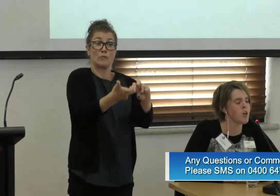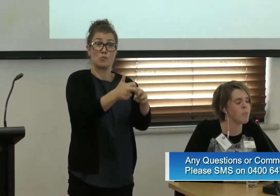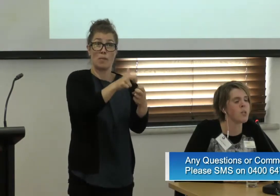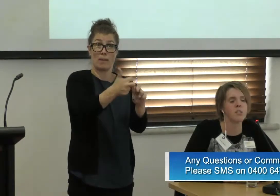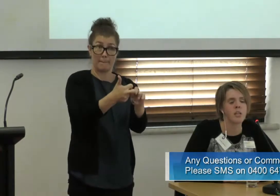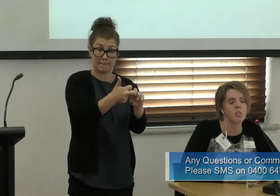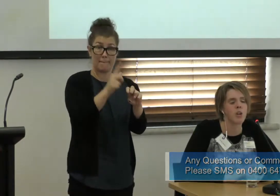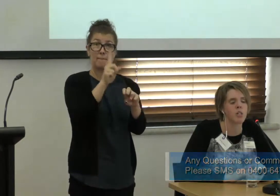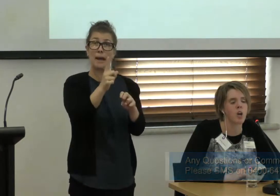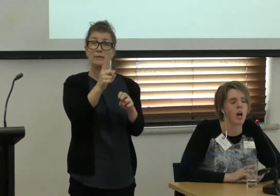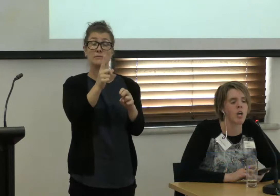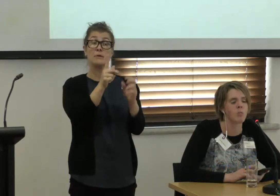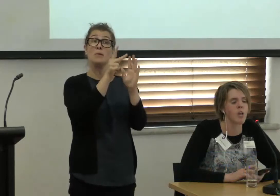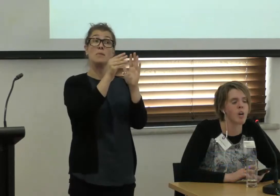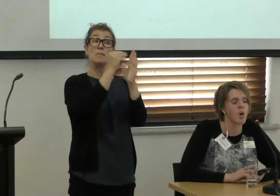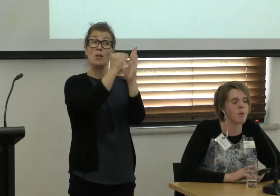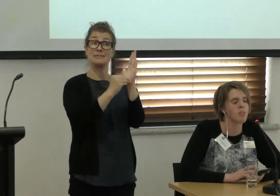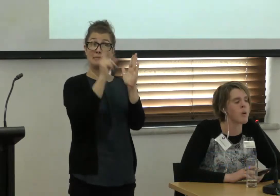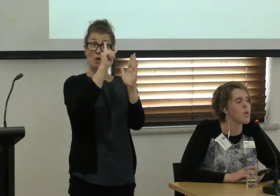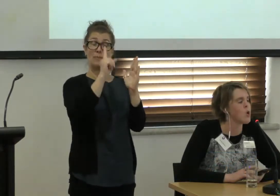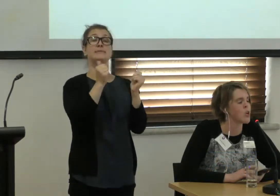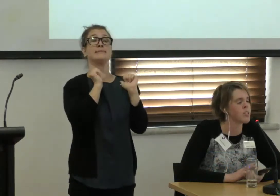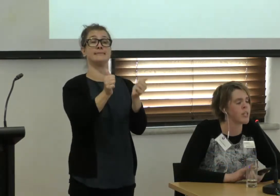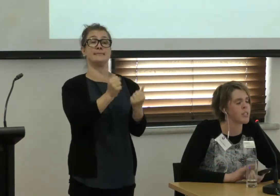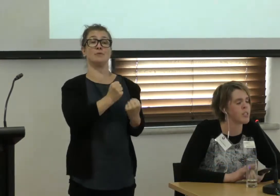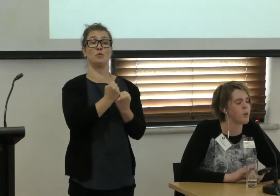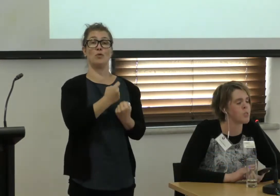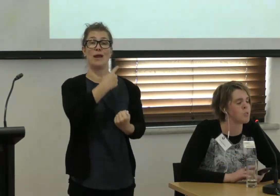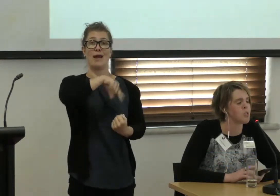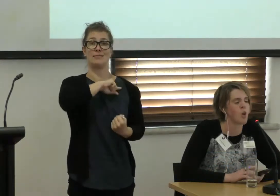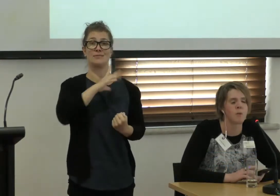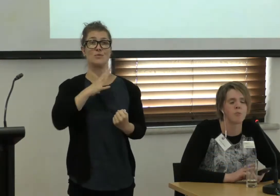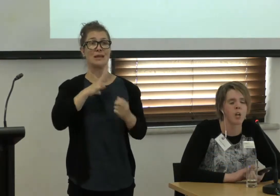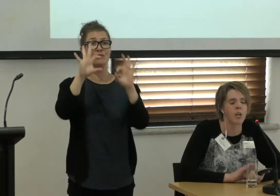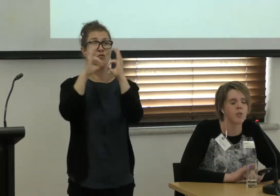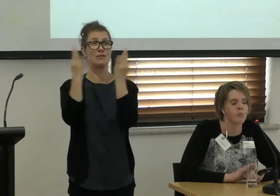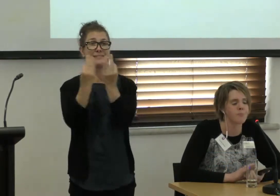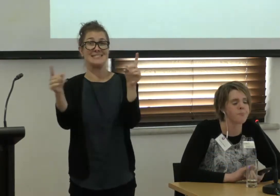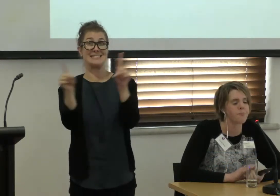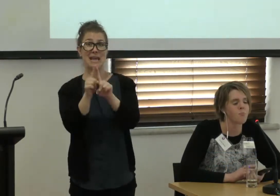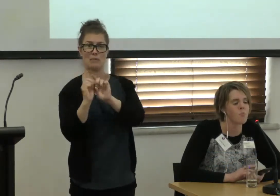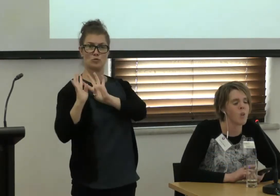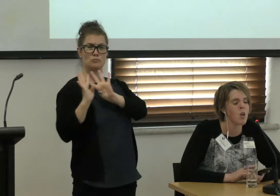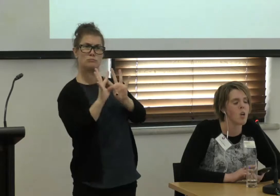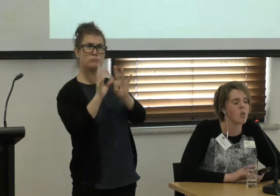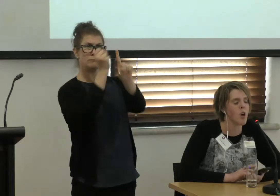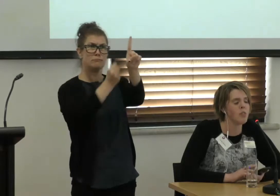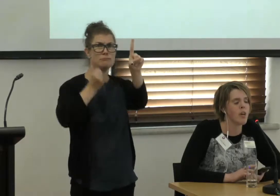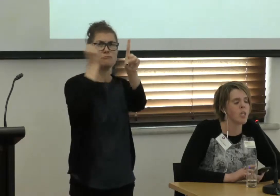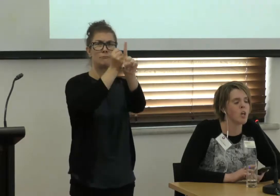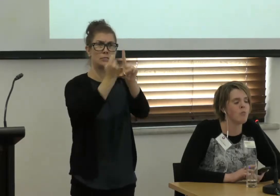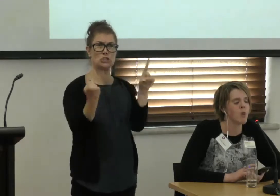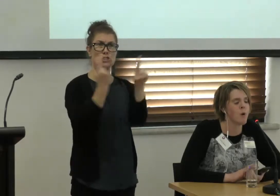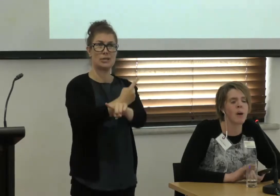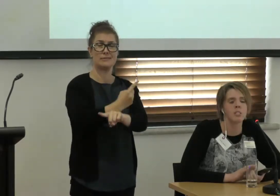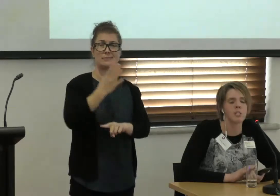though, policy is on our side and we need the help of as many organisations as possible to lobby for change. Note that a